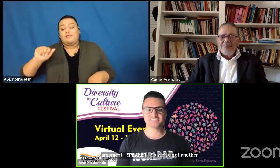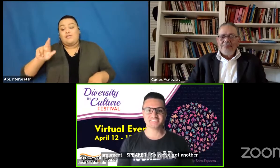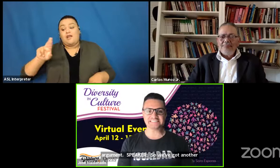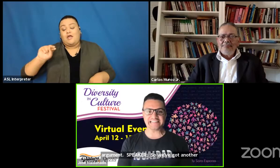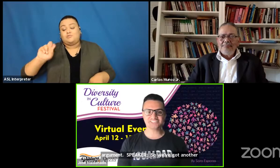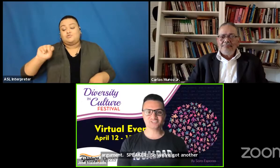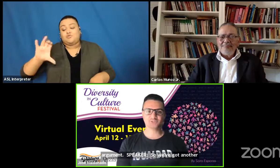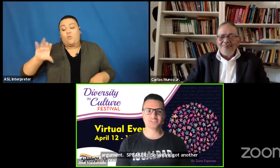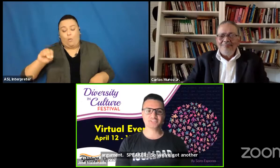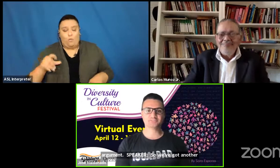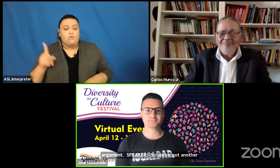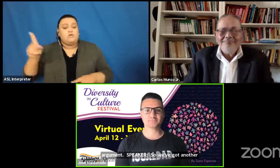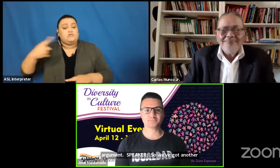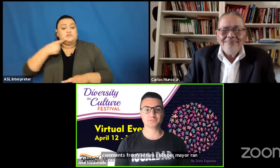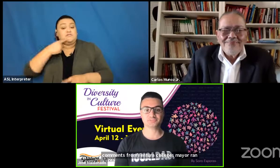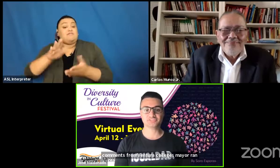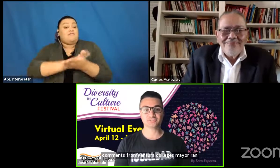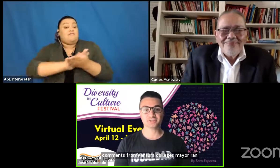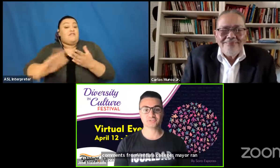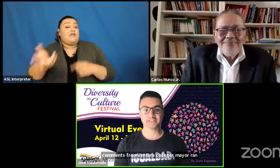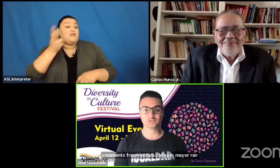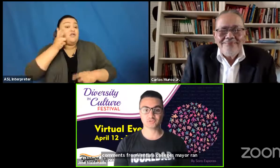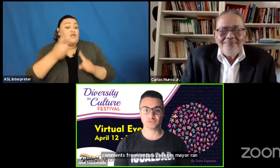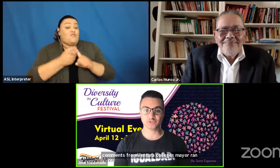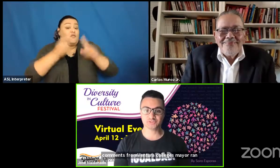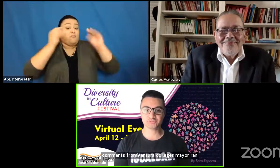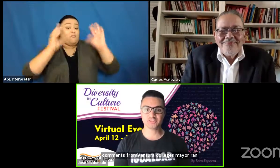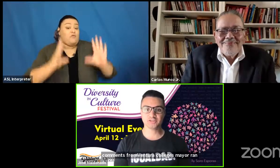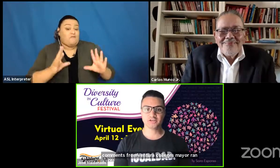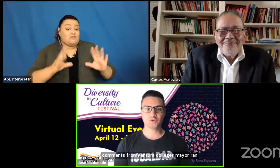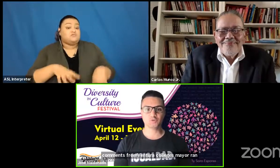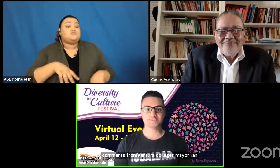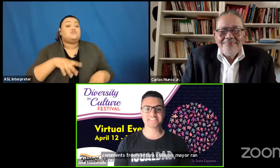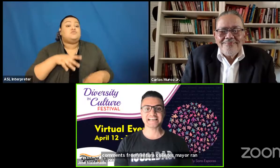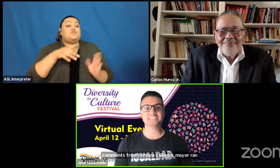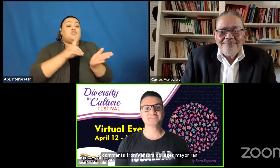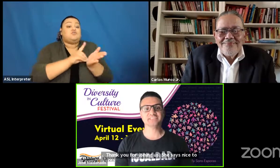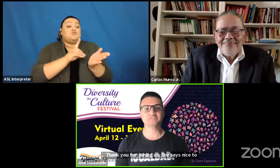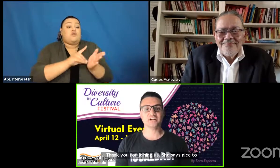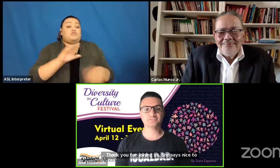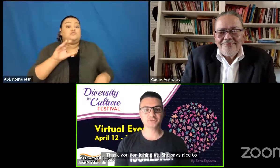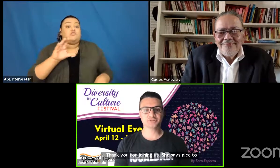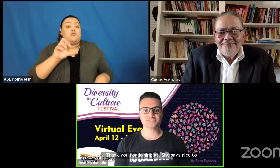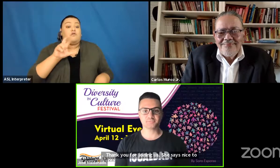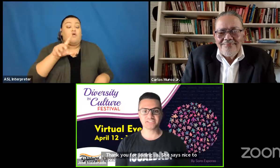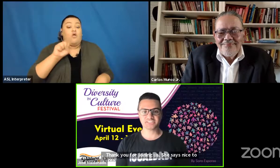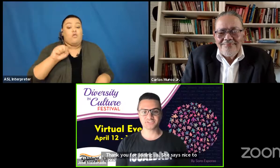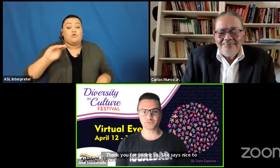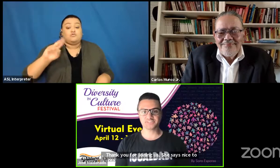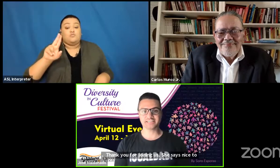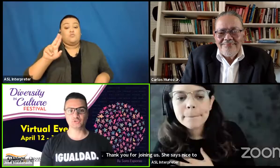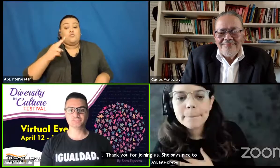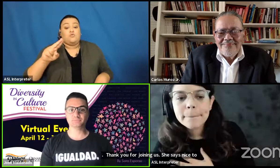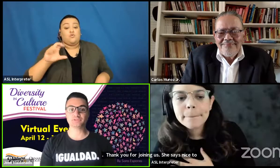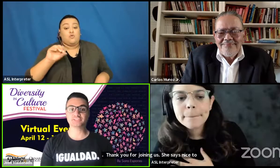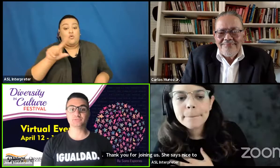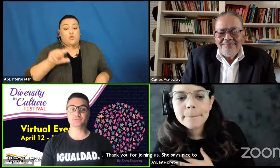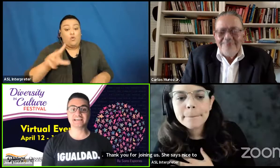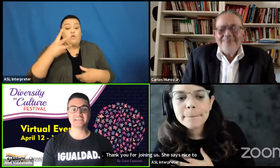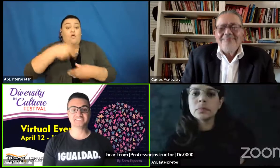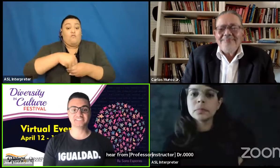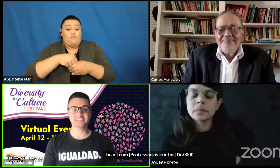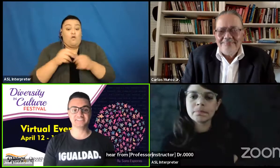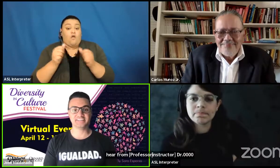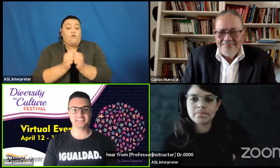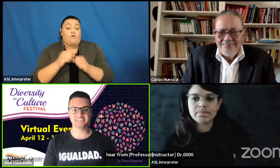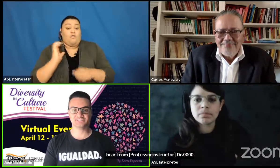She says, nice to hear from Professor Dr. Carlos Muñoz, who was actively involved with us Mecha students at UC Berkeley when